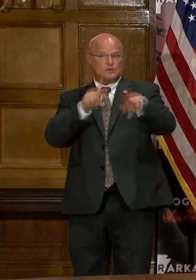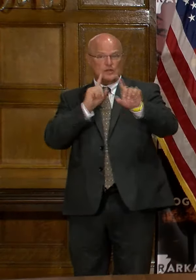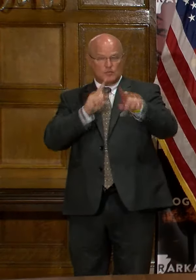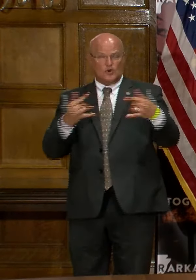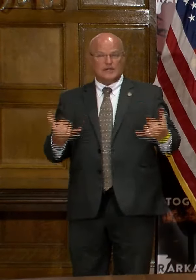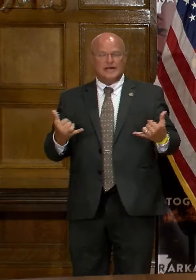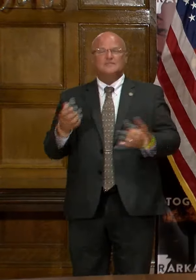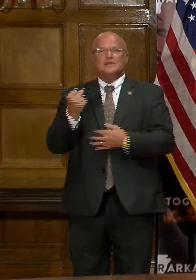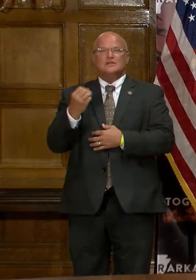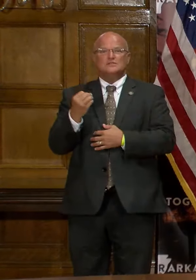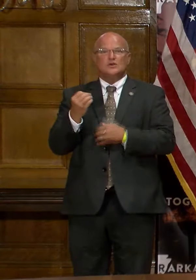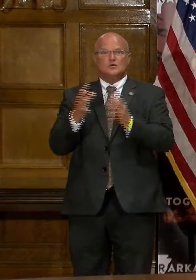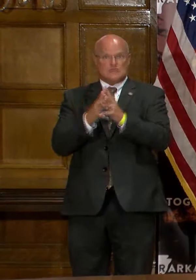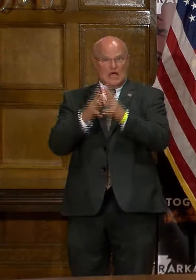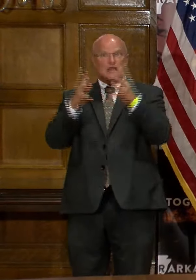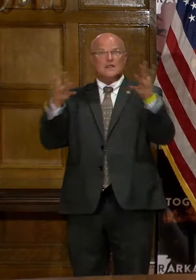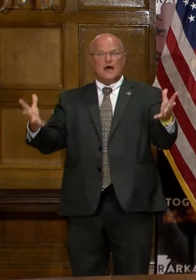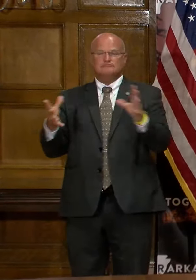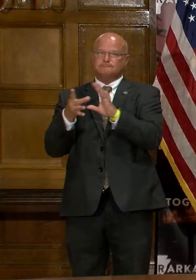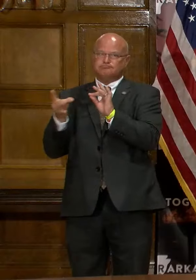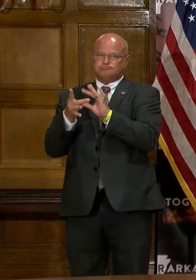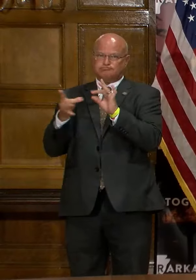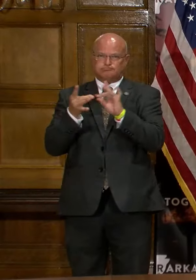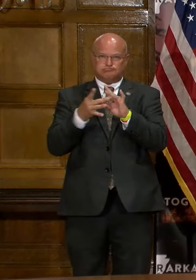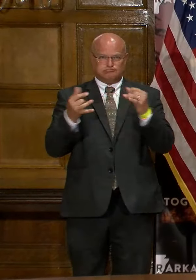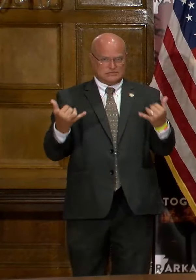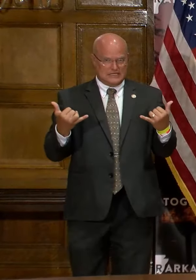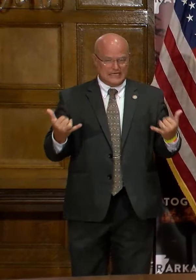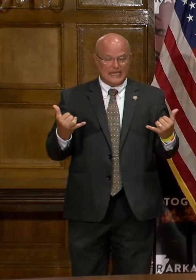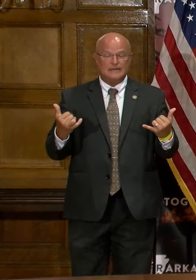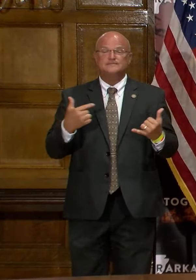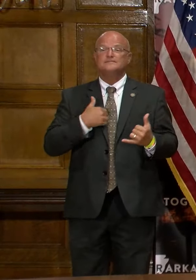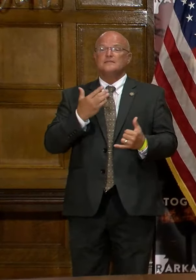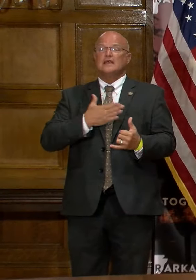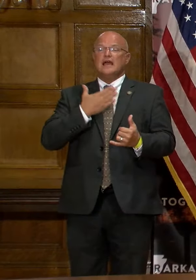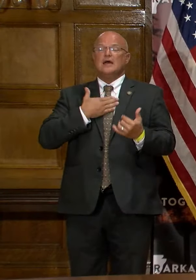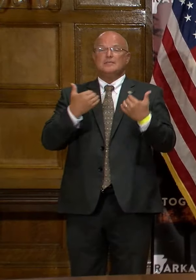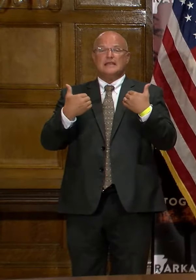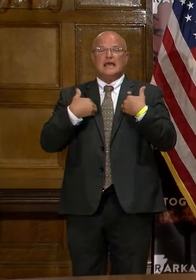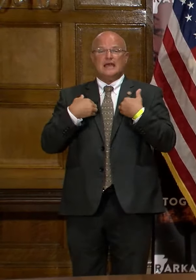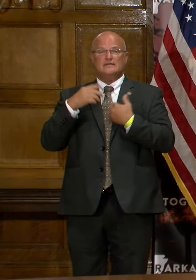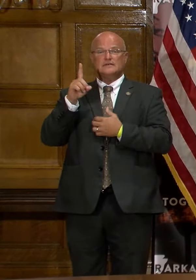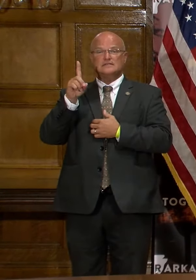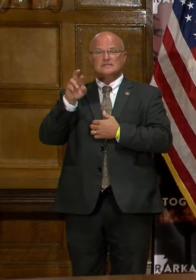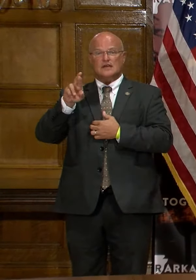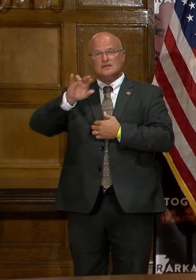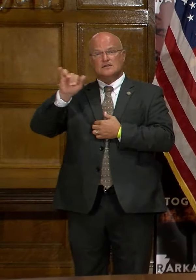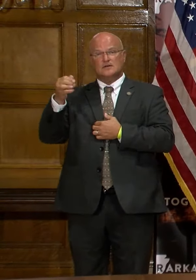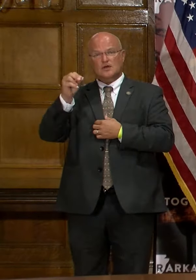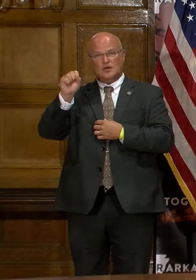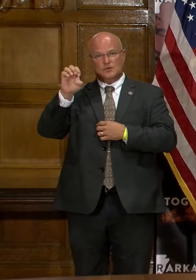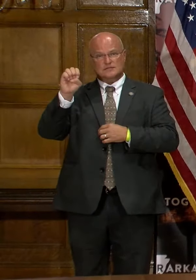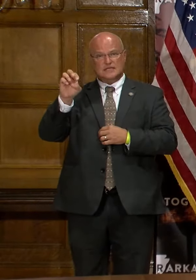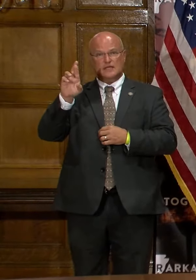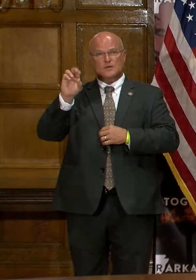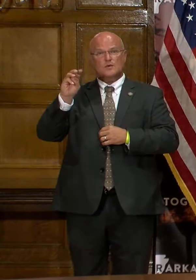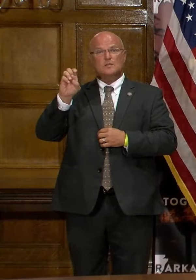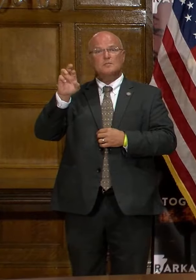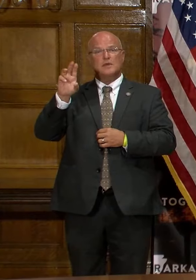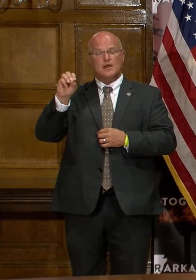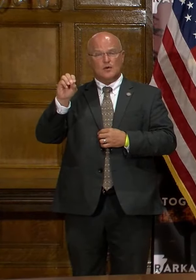report. And so there's a lot to cover today. I'm pleased to be joined by Dr. Jose Romero of the Department of